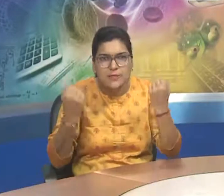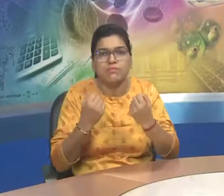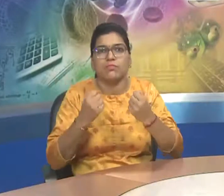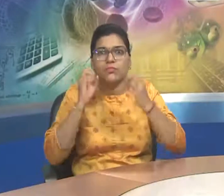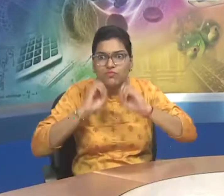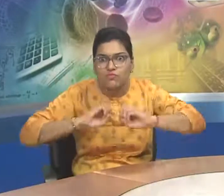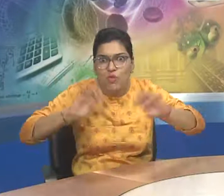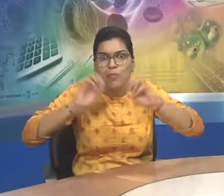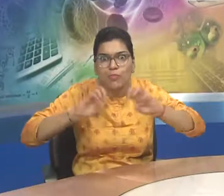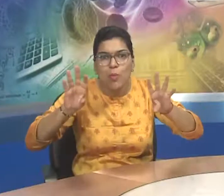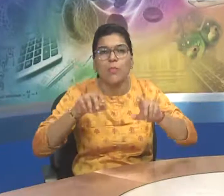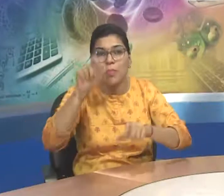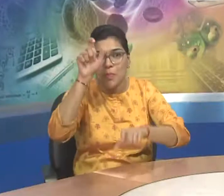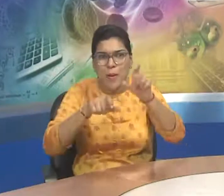To achieve this,